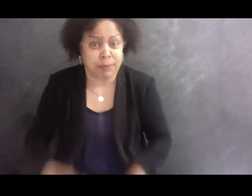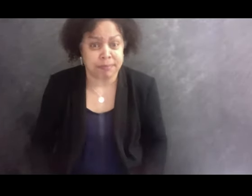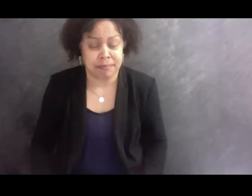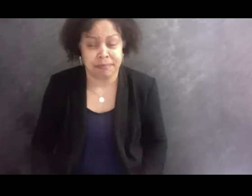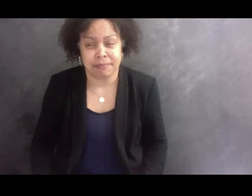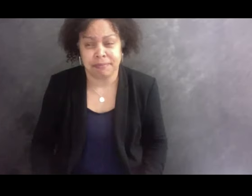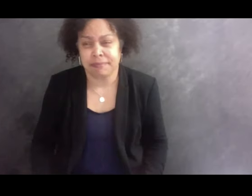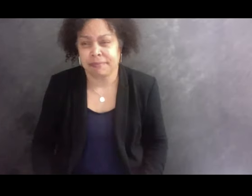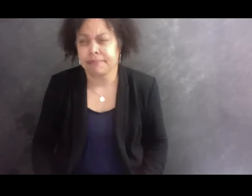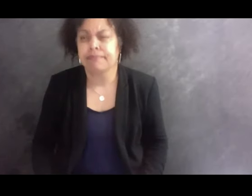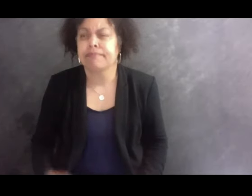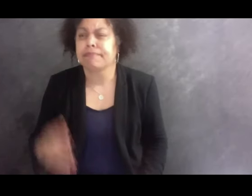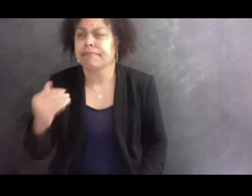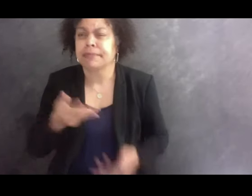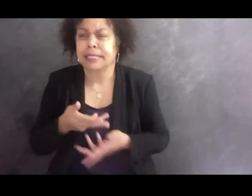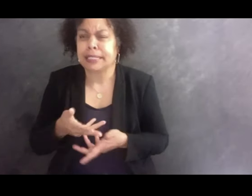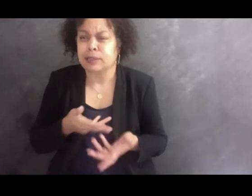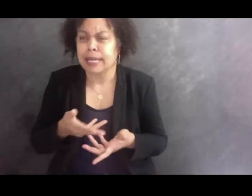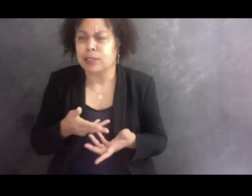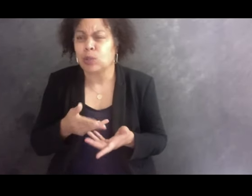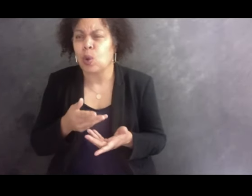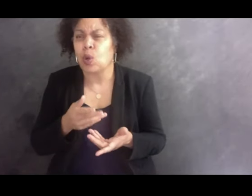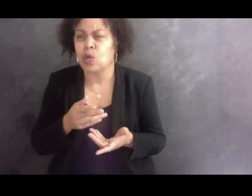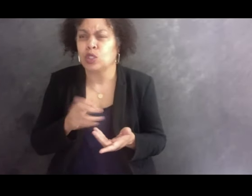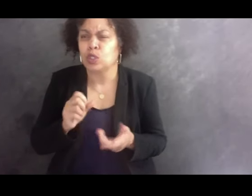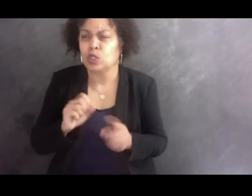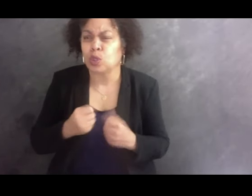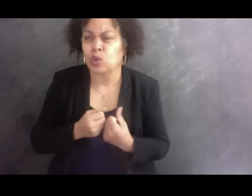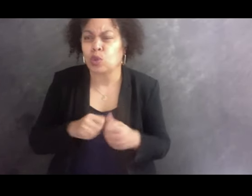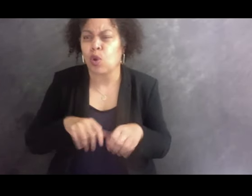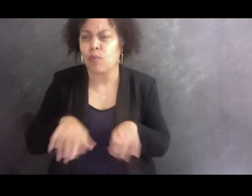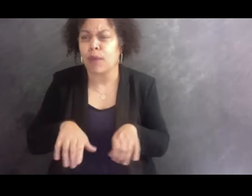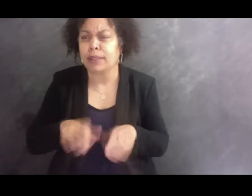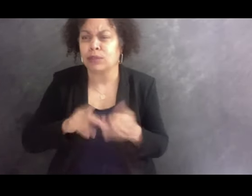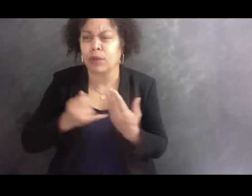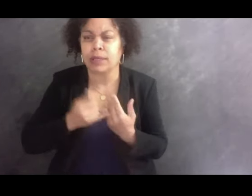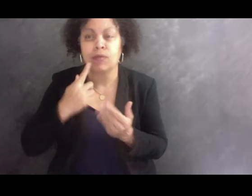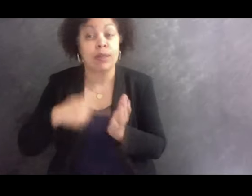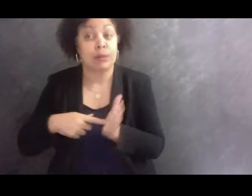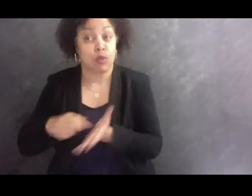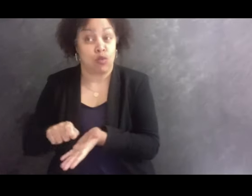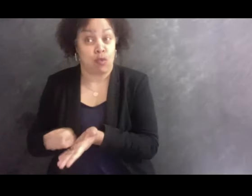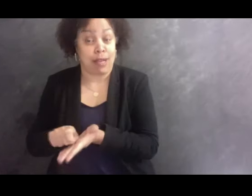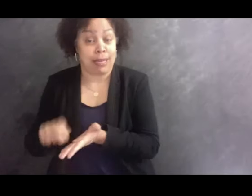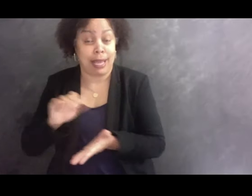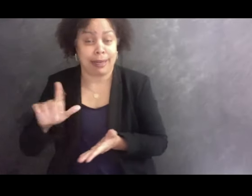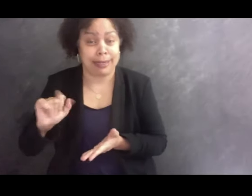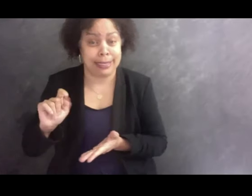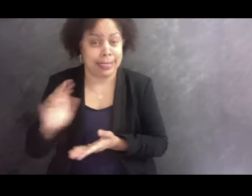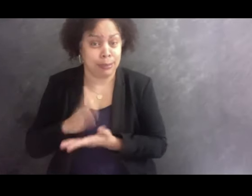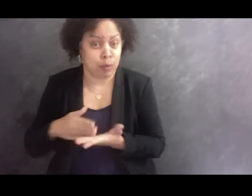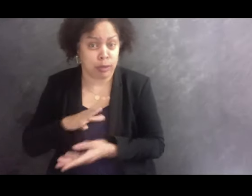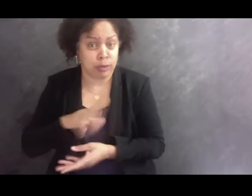What about interactive social practice projects with writing and literature components? It's a great question. Again, we expect that